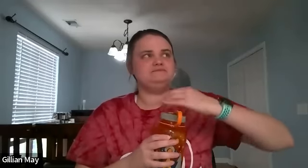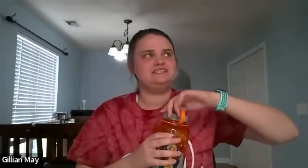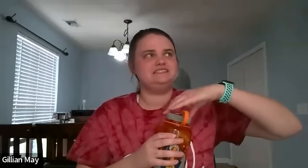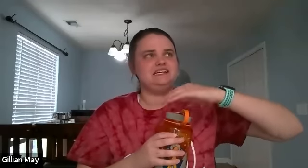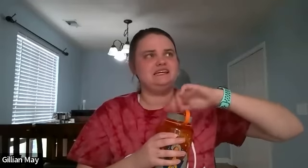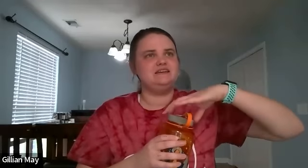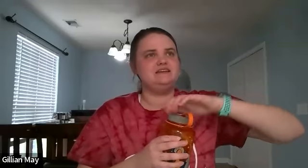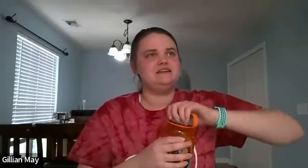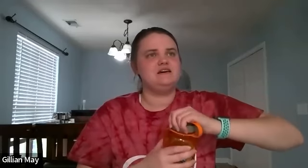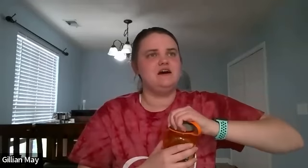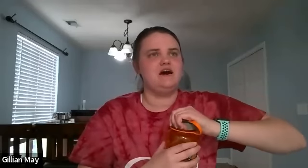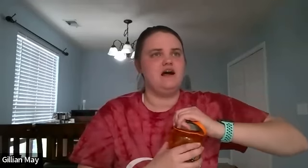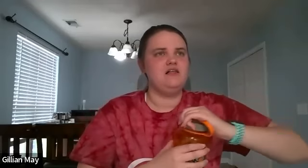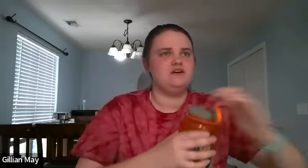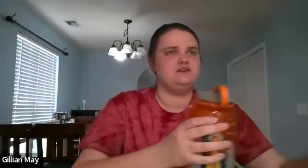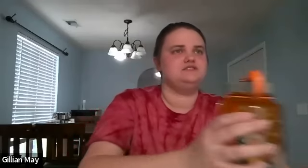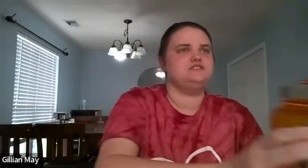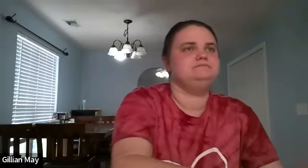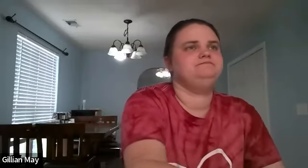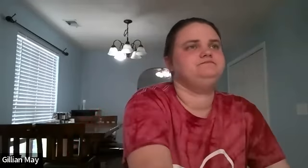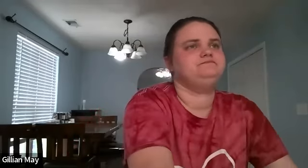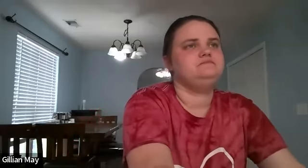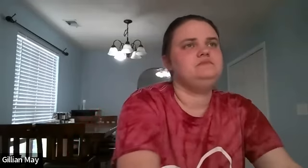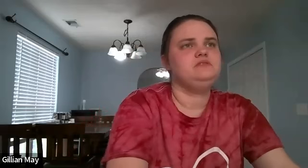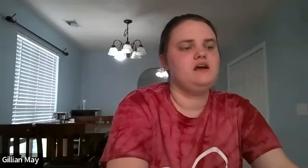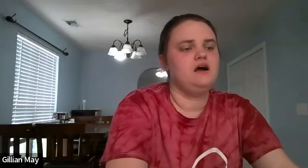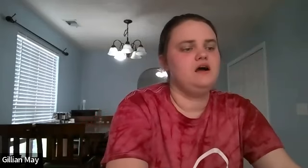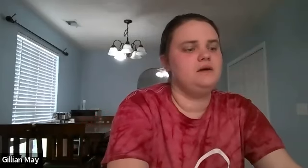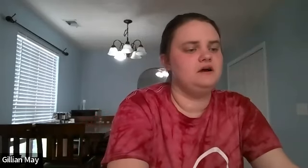Let's see, any others? I